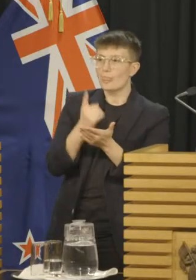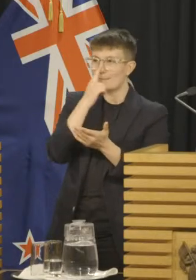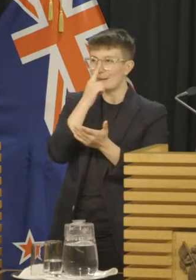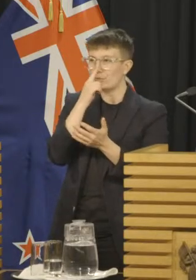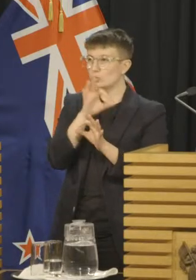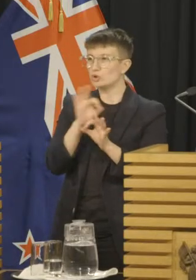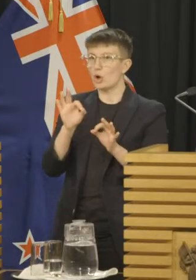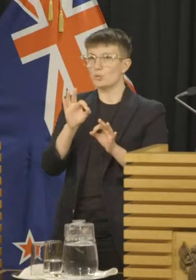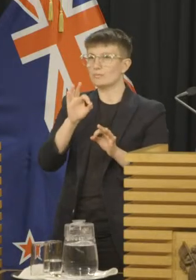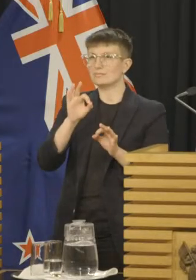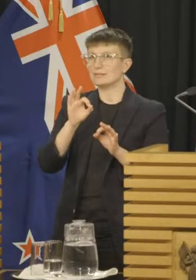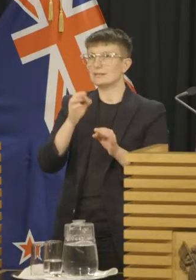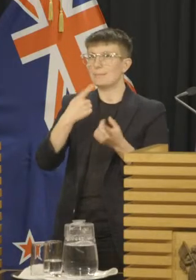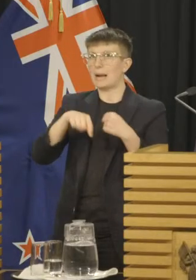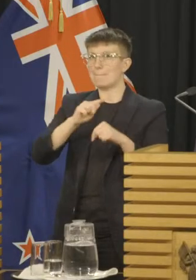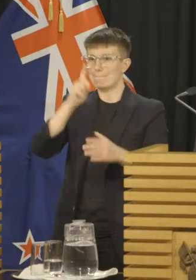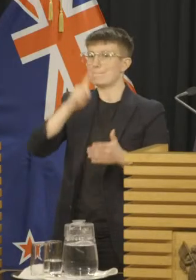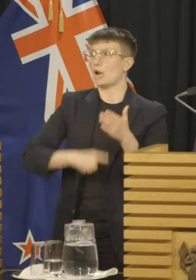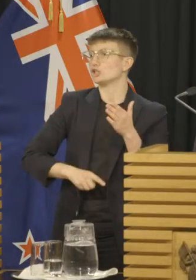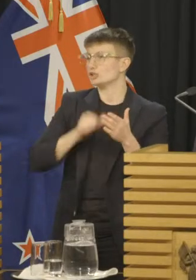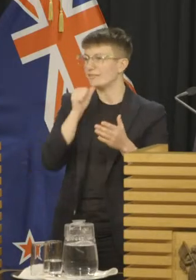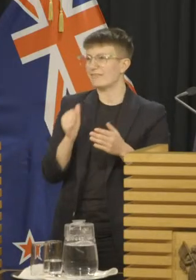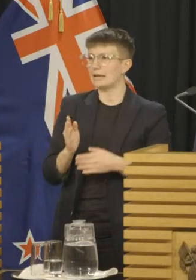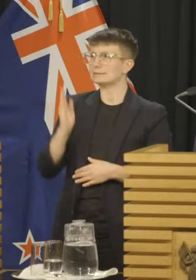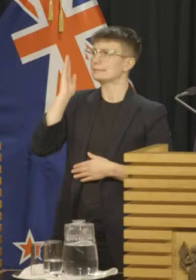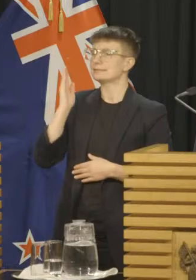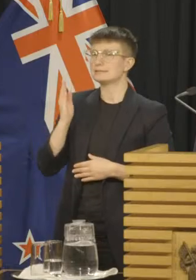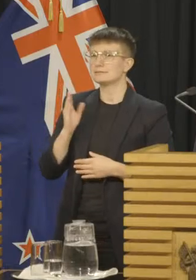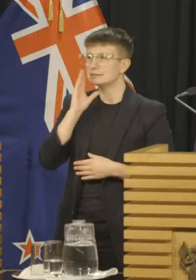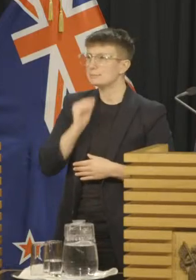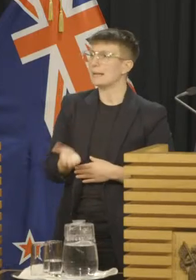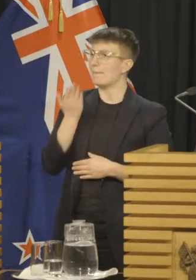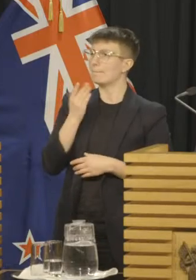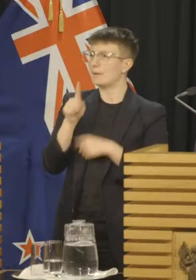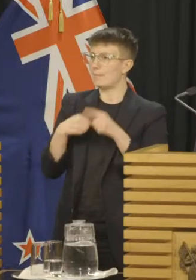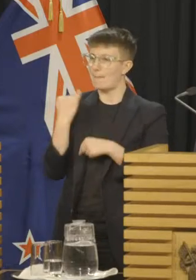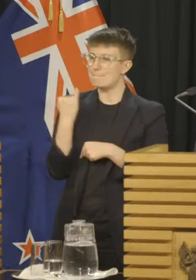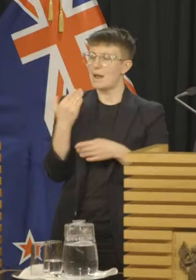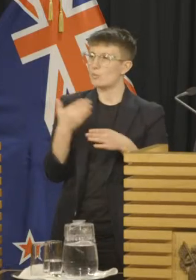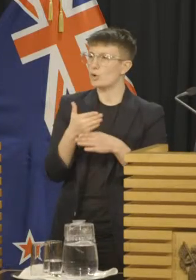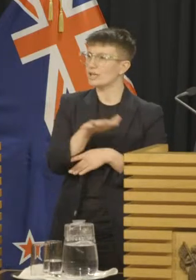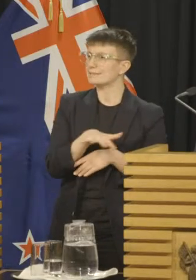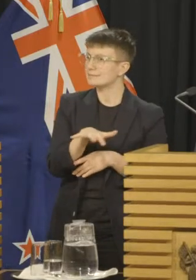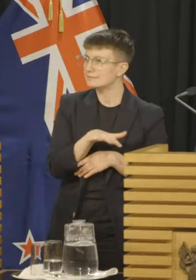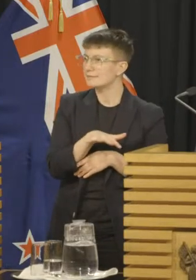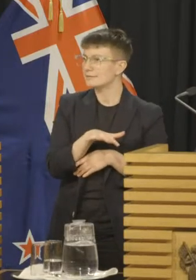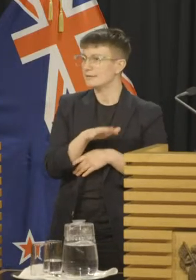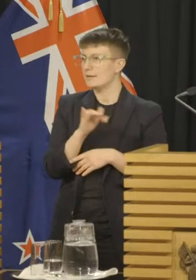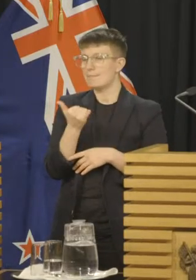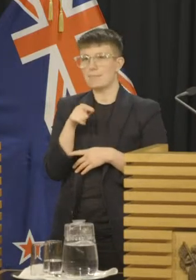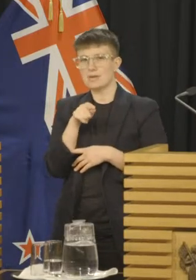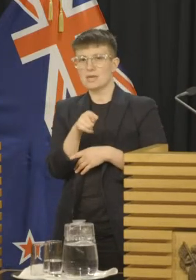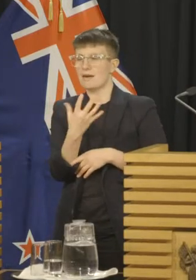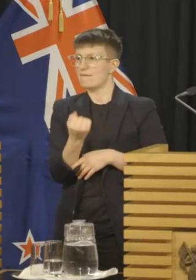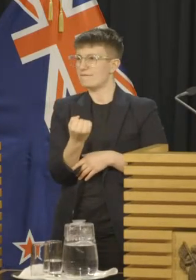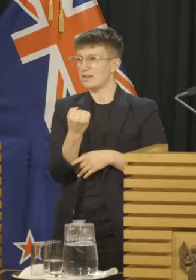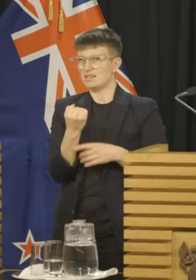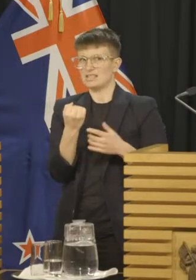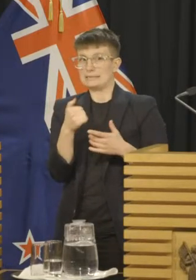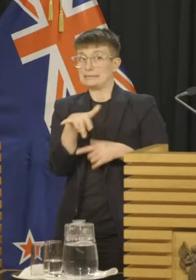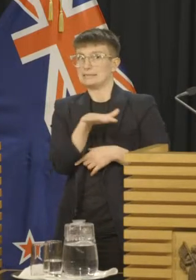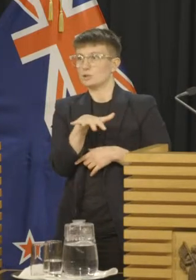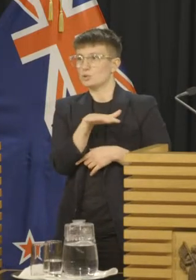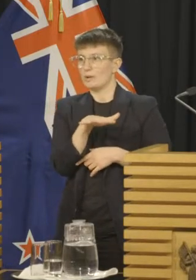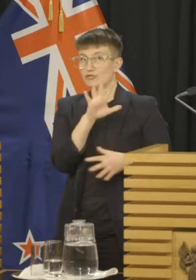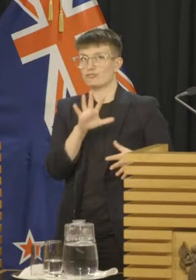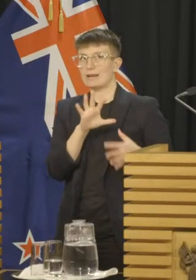are exploitative conditions or for the fact that they may have conditions that relate to a specific employer, and I think it's